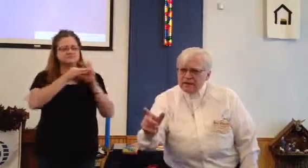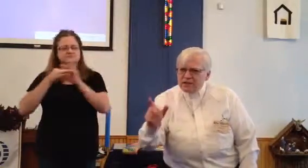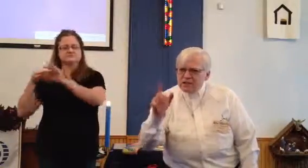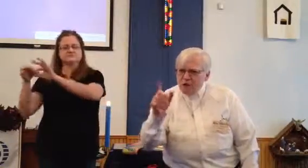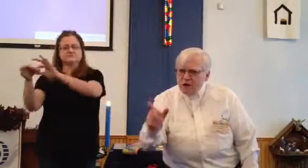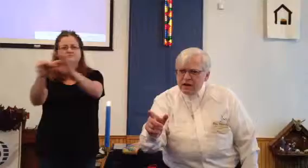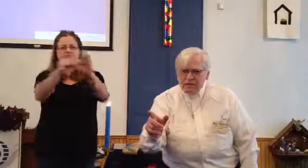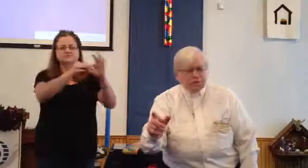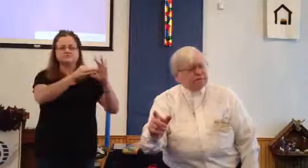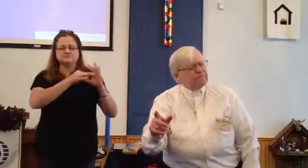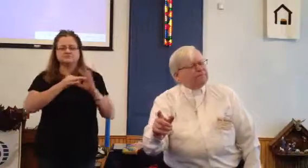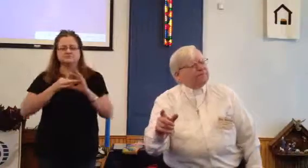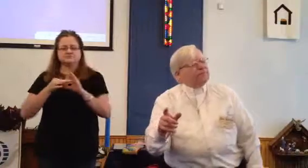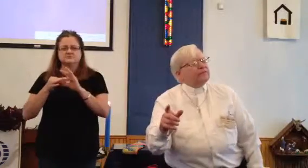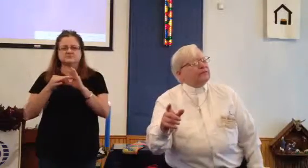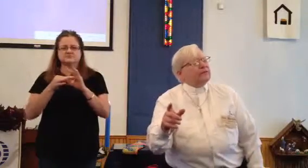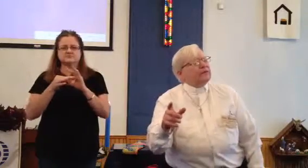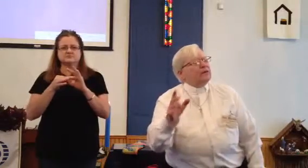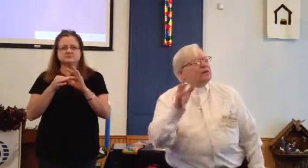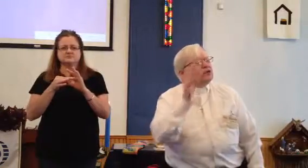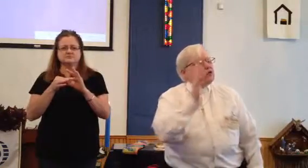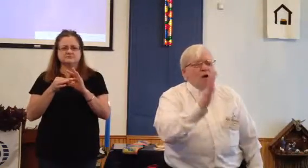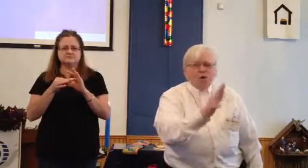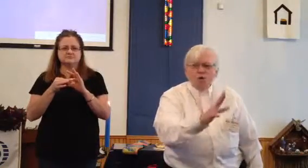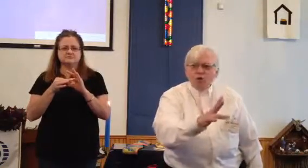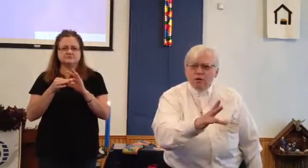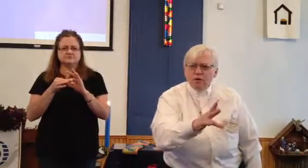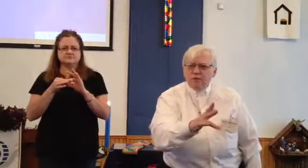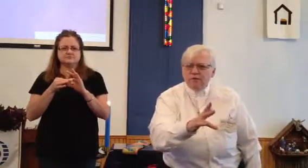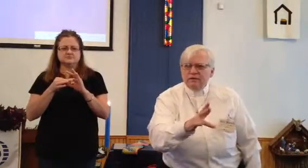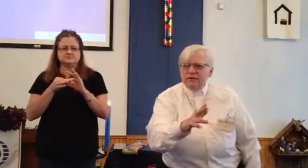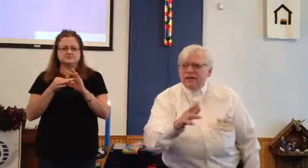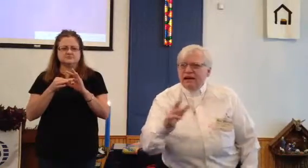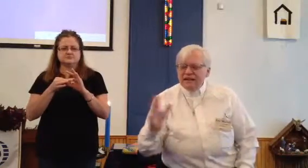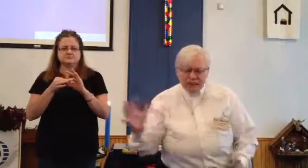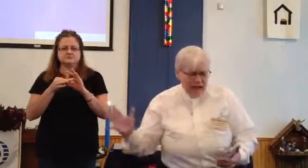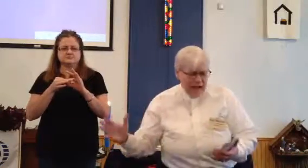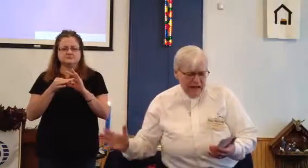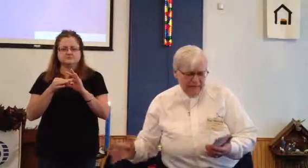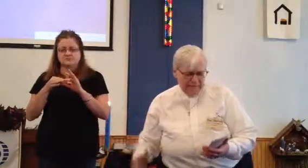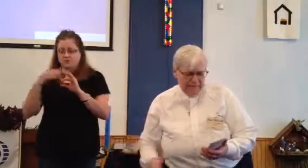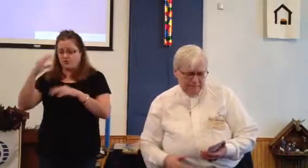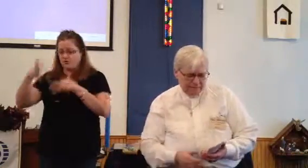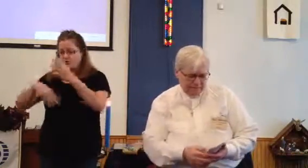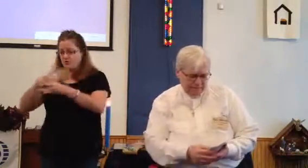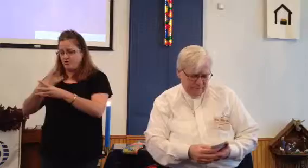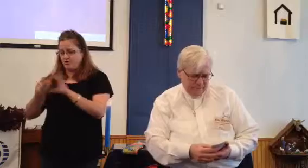That connects us to one another. To our world. And to God.